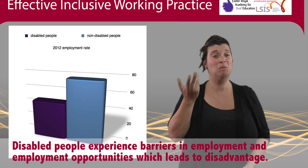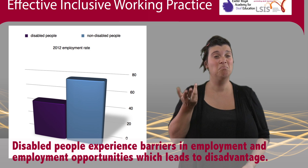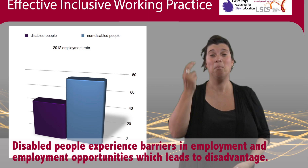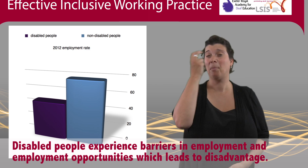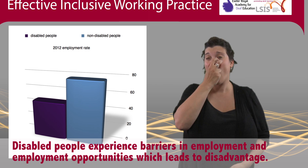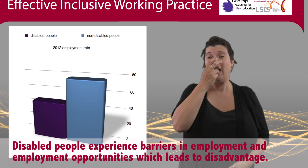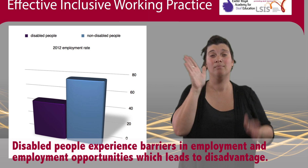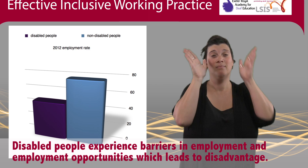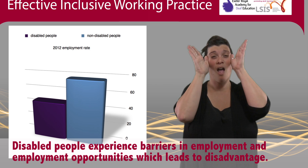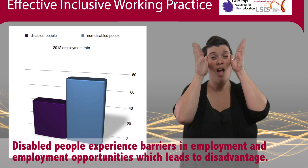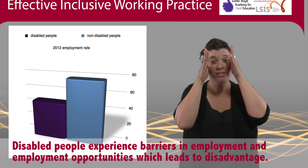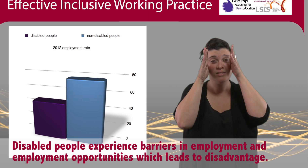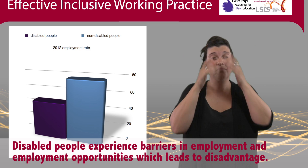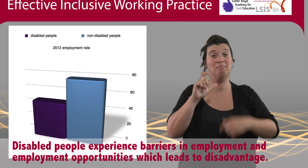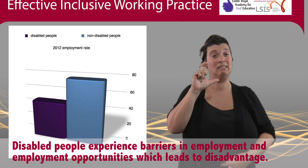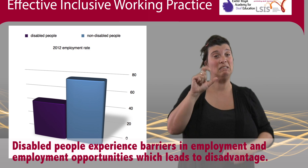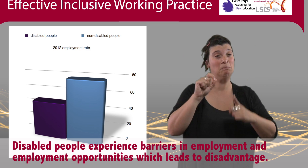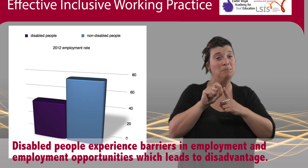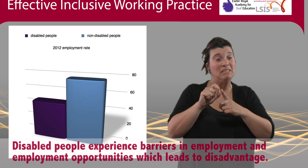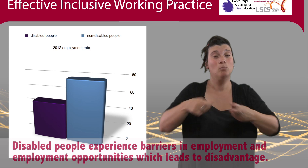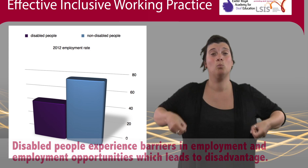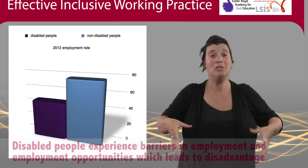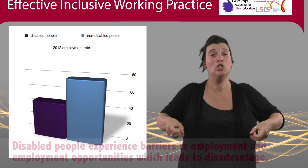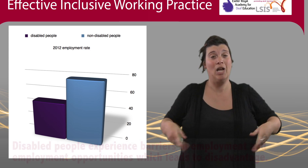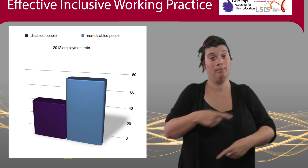employment opportunities, which leads to disadvantage.